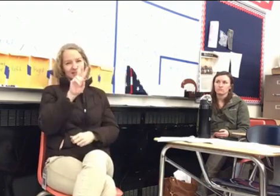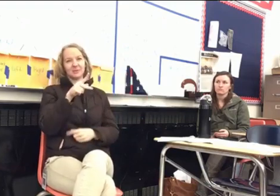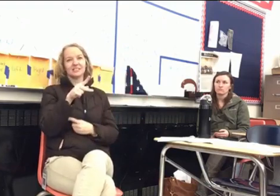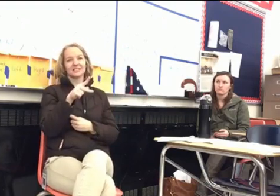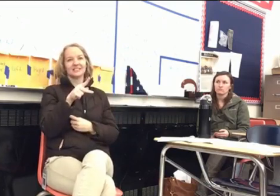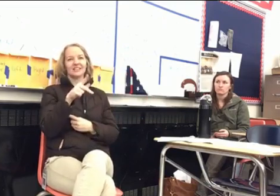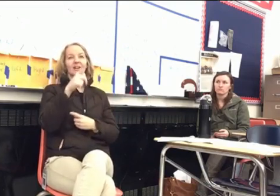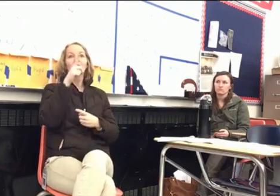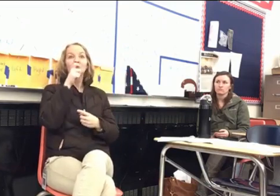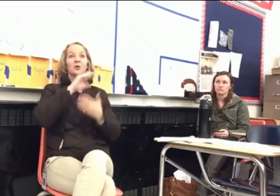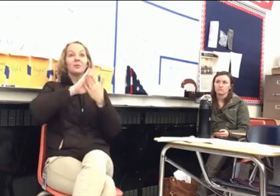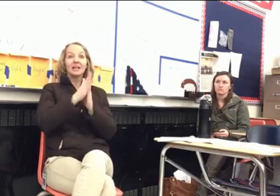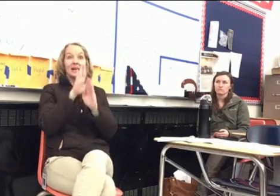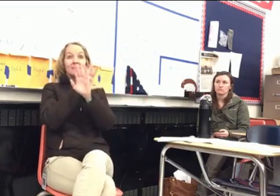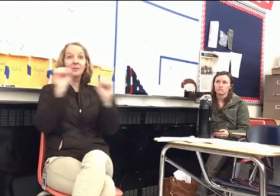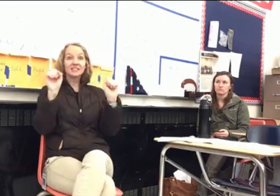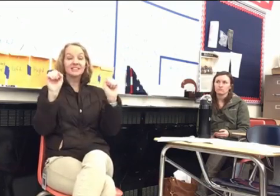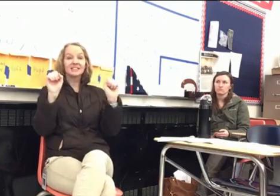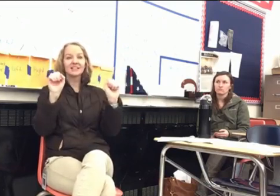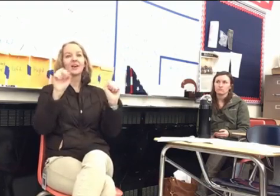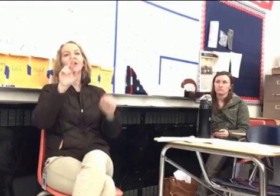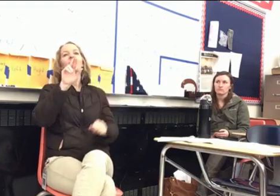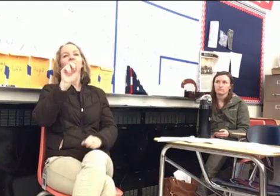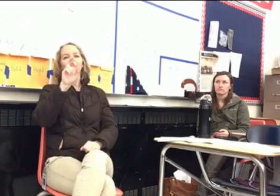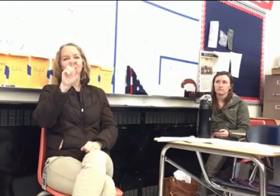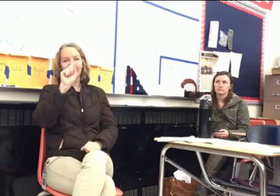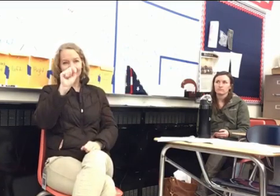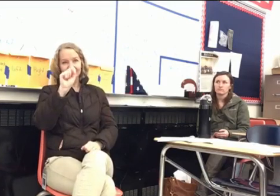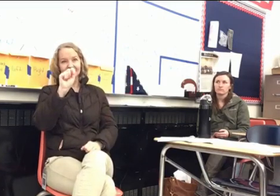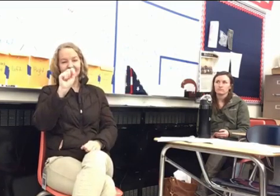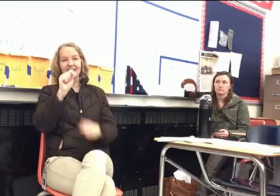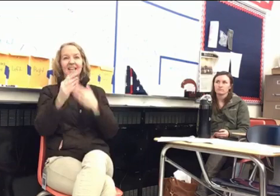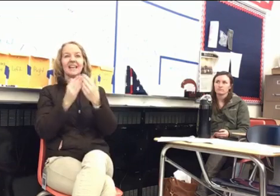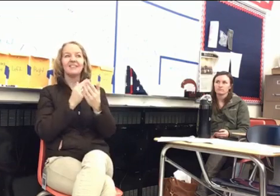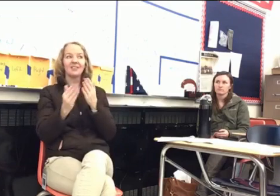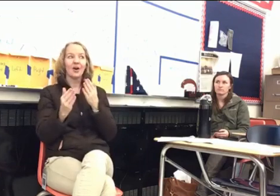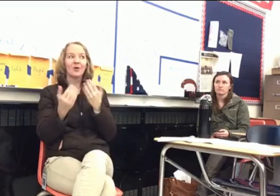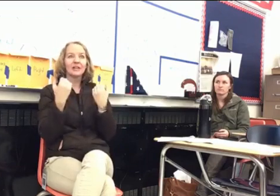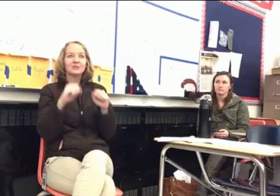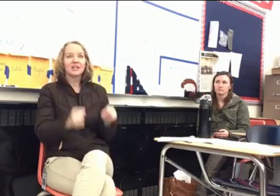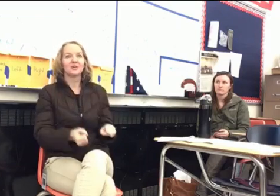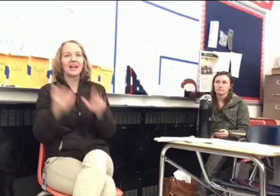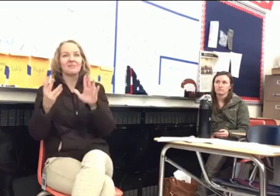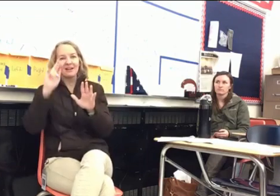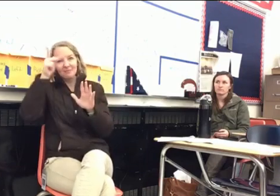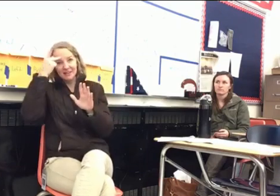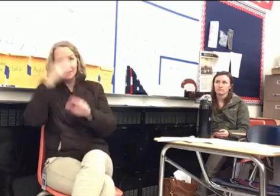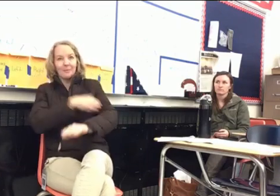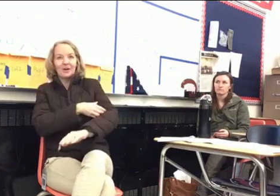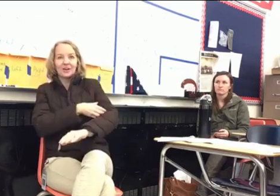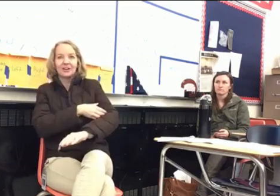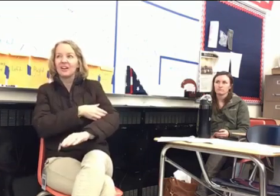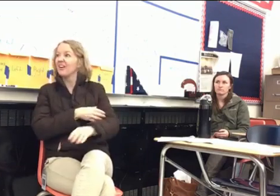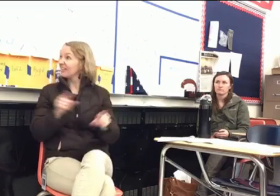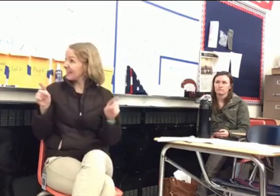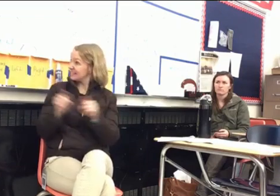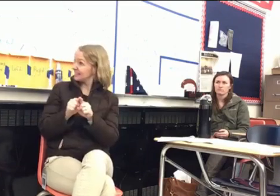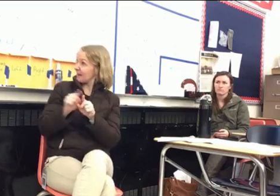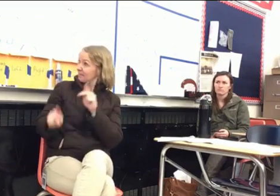so who did they make the president? Theodore Roosevelt, even though they had tried to get him out of political power. So are they the same